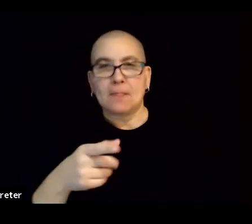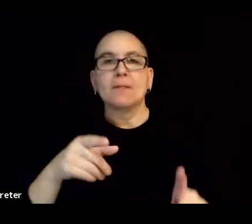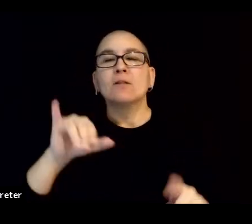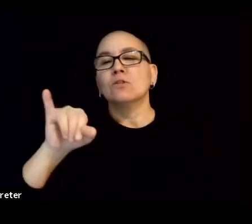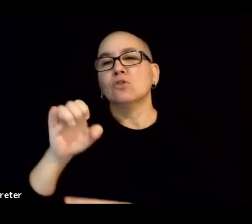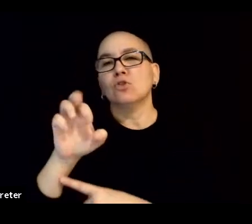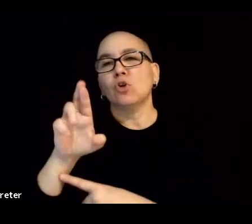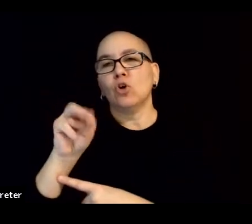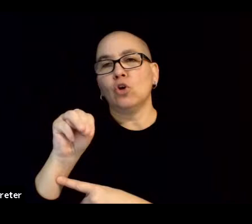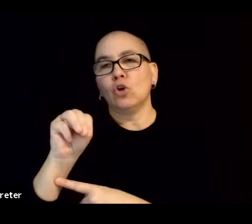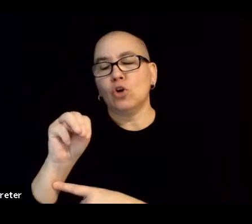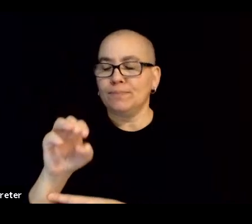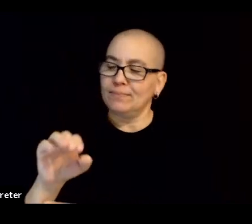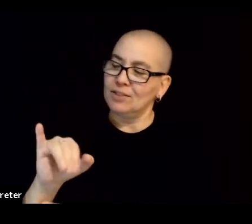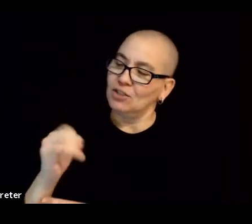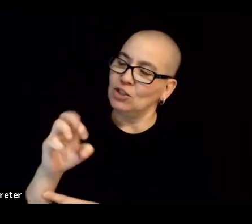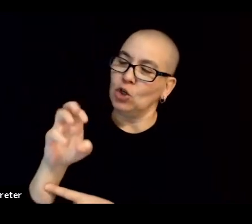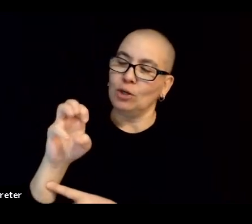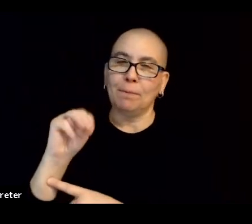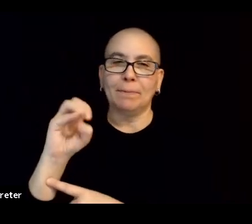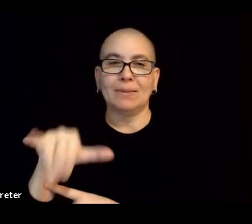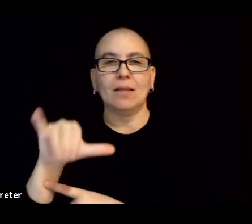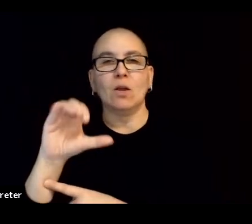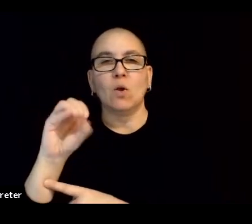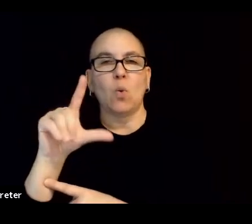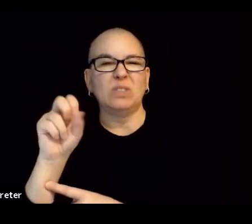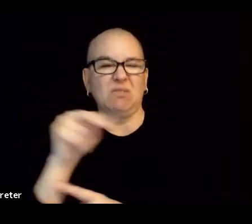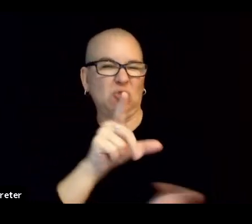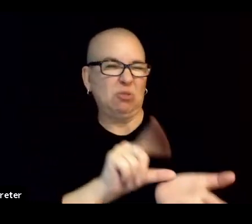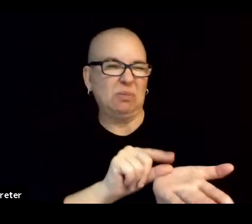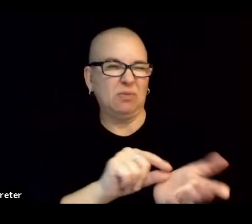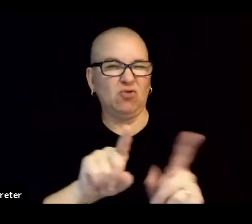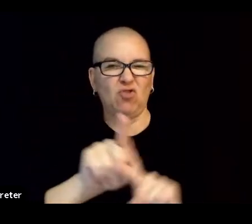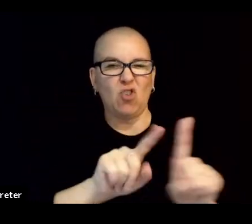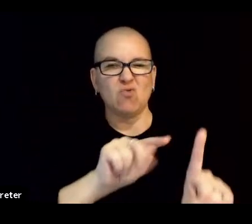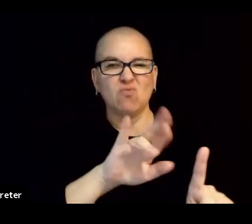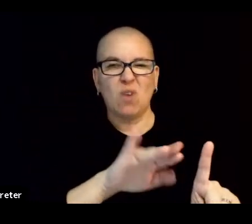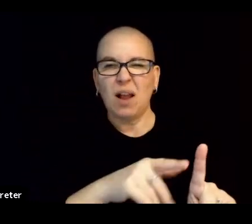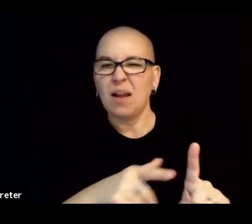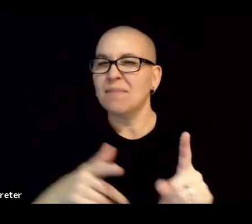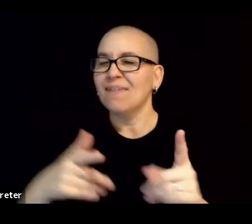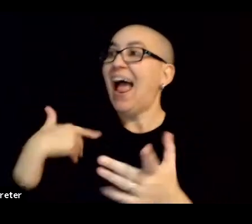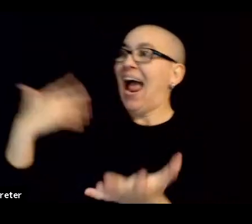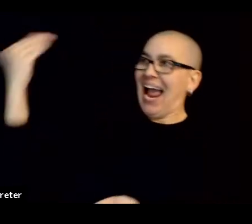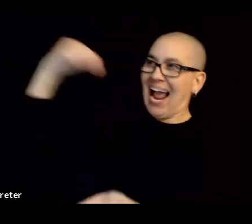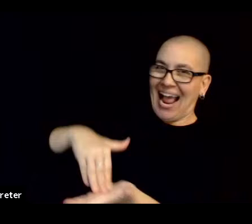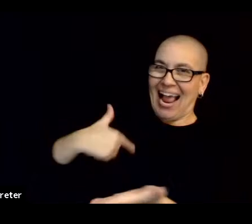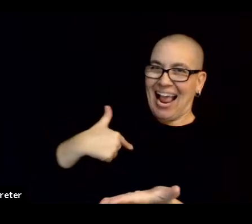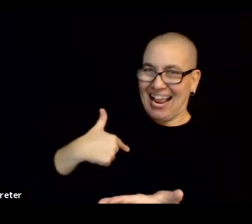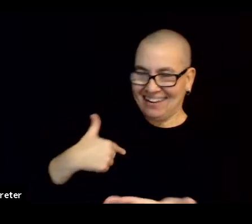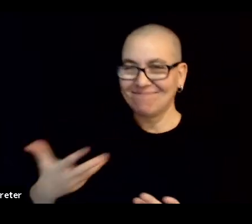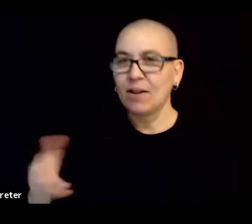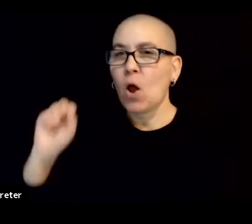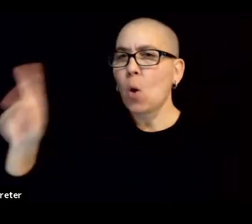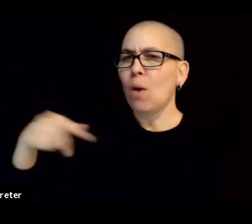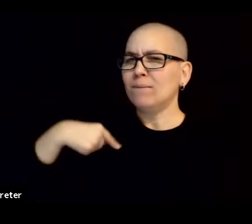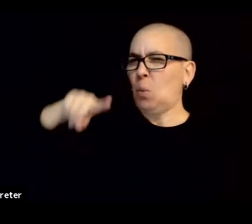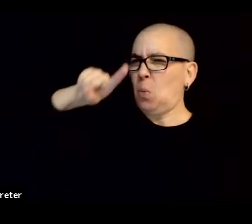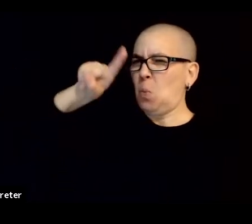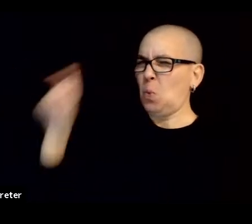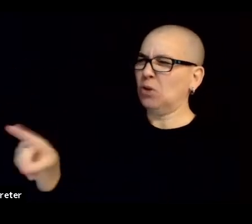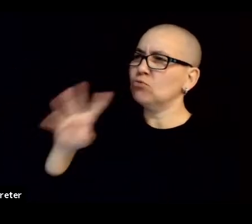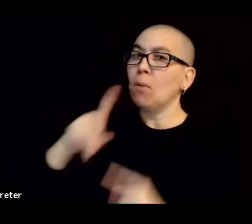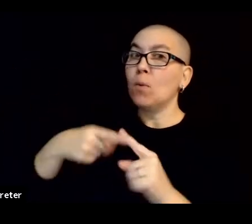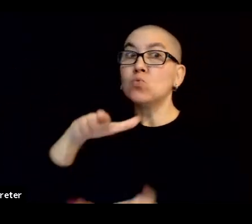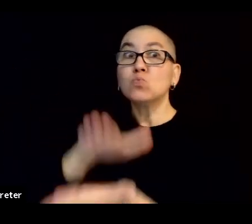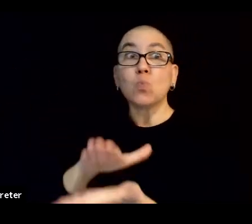question. Oh, wow, we came all the way back around. I had a question about the distribution to schools. First of all, the press release